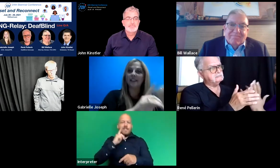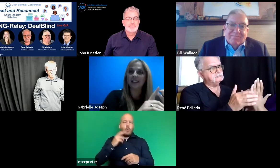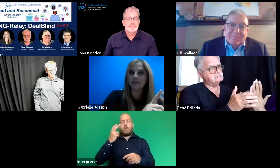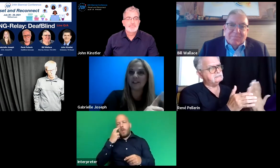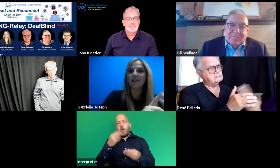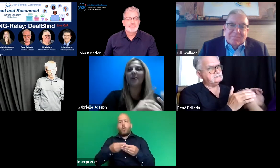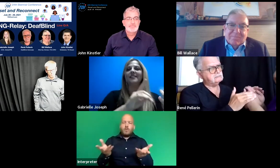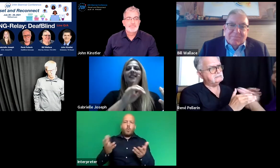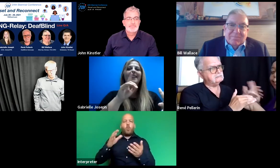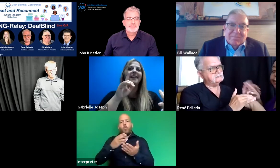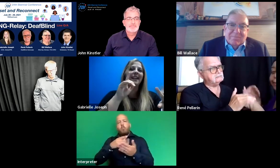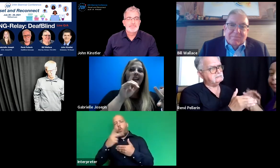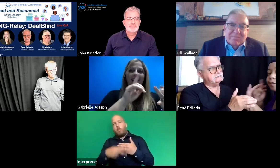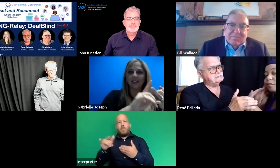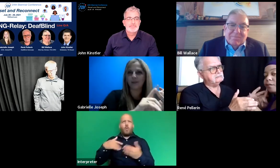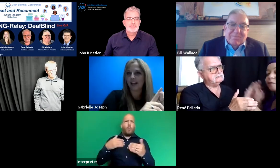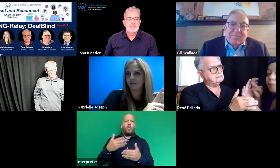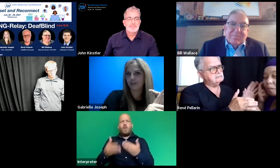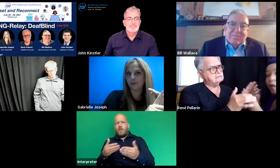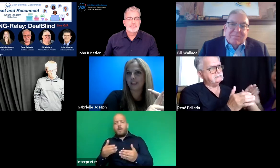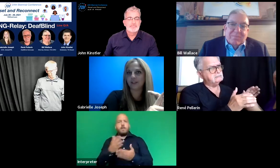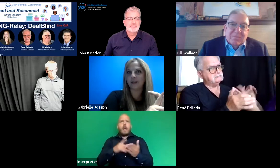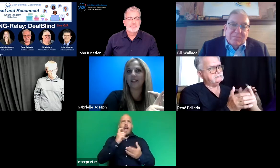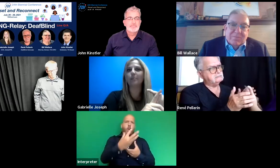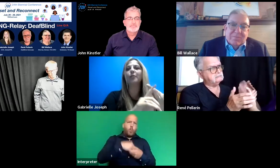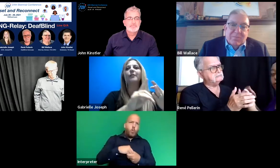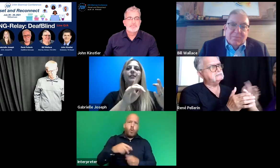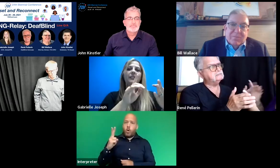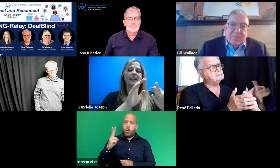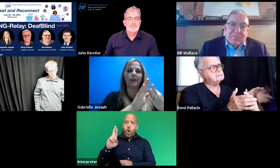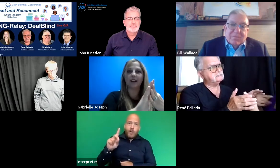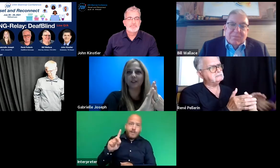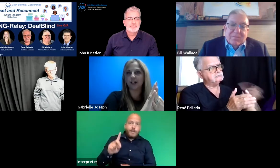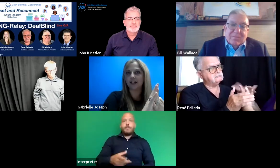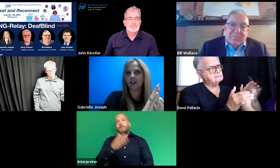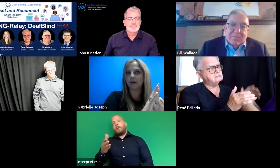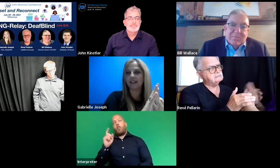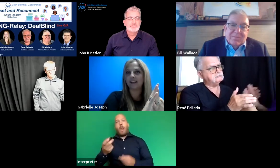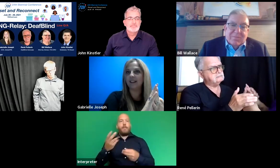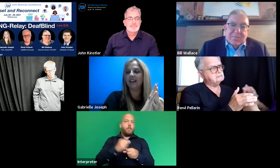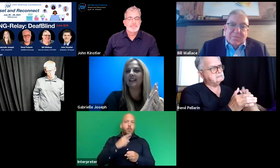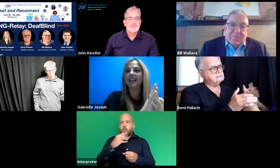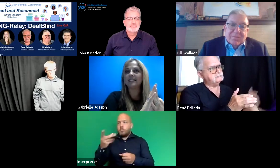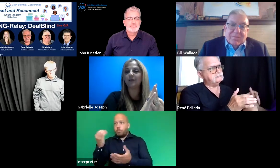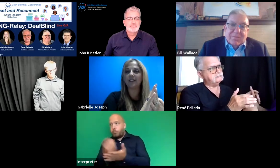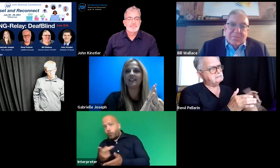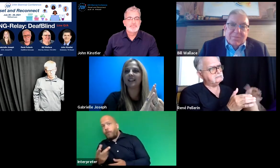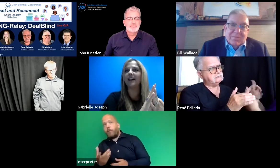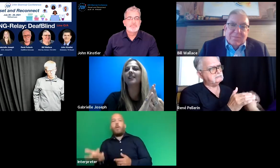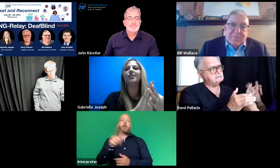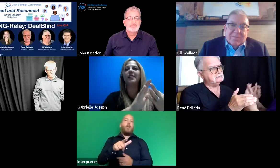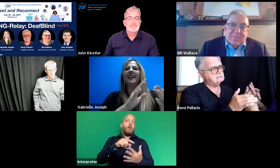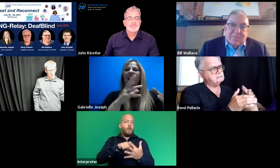we have to get them in the URD. And then we have to make sure we get approvals. And then we have to try and help get the license for